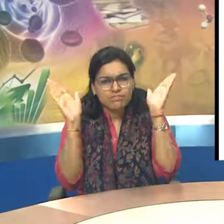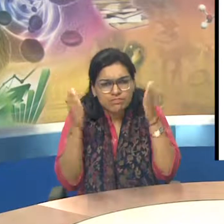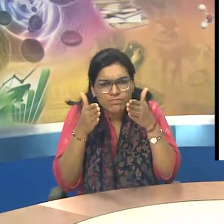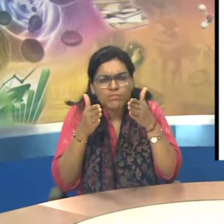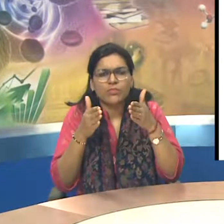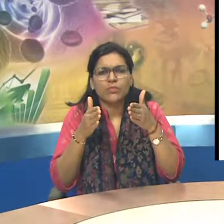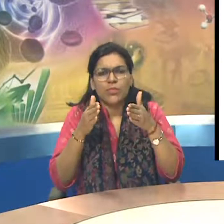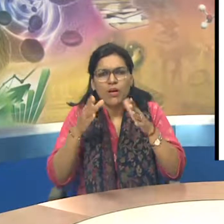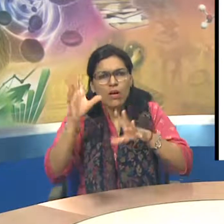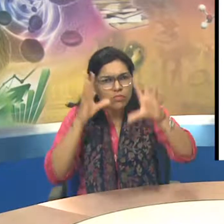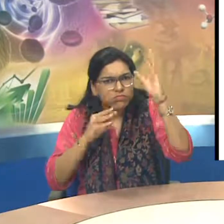communication